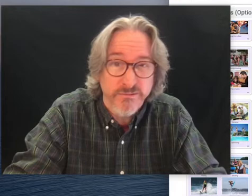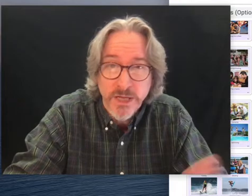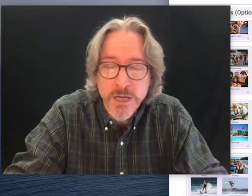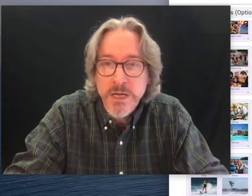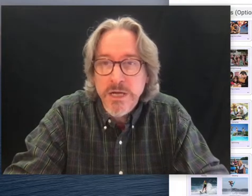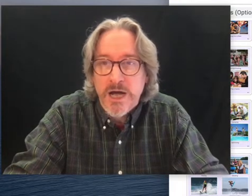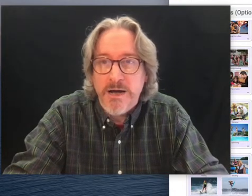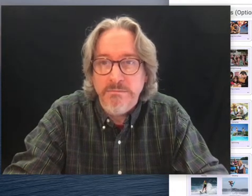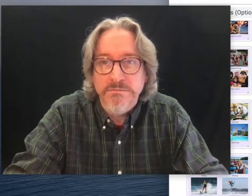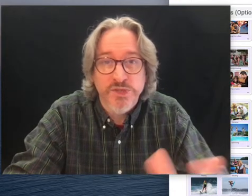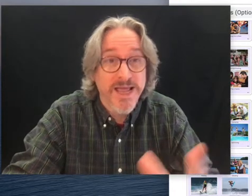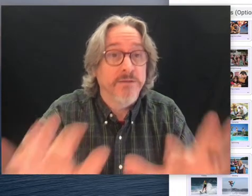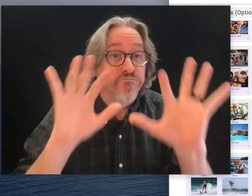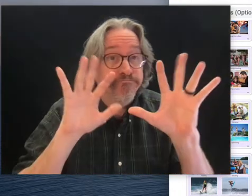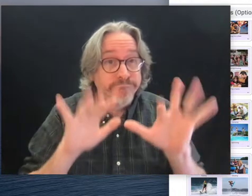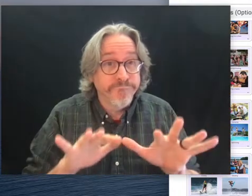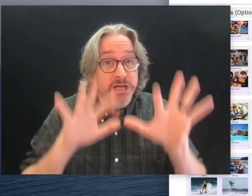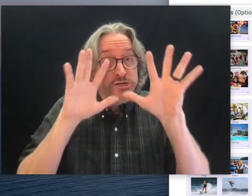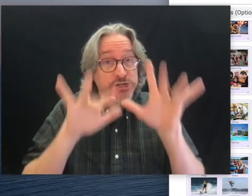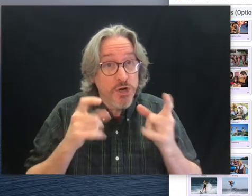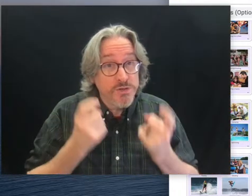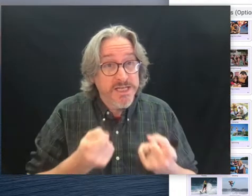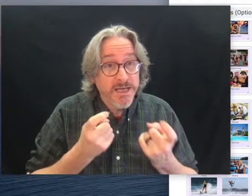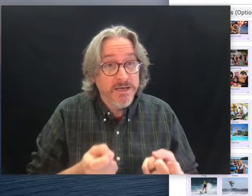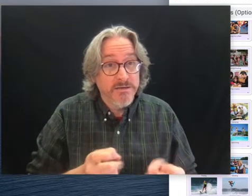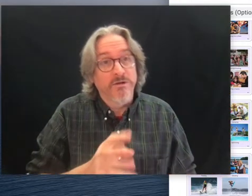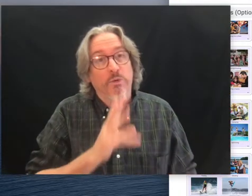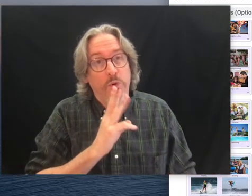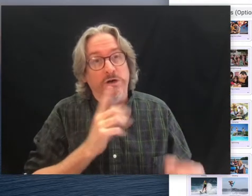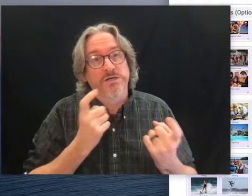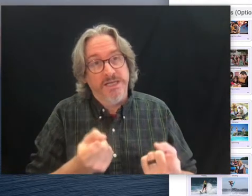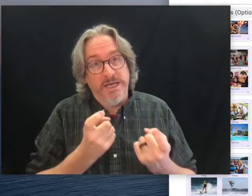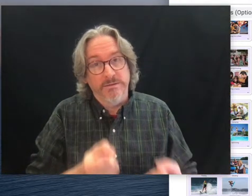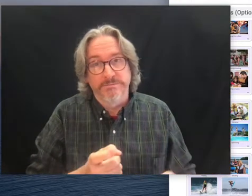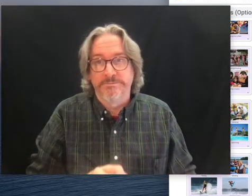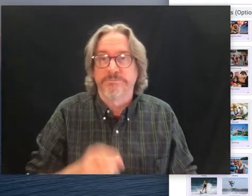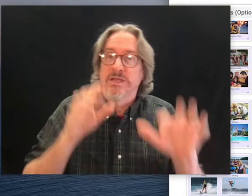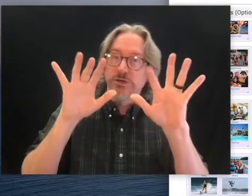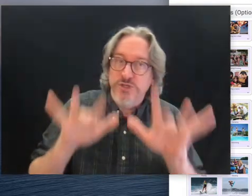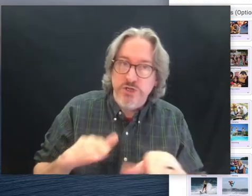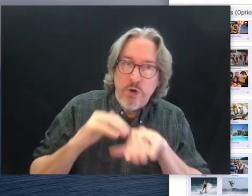to you. So again, snow skiing, water skiing,